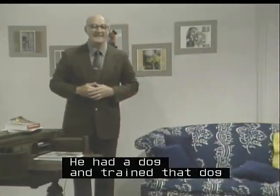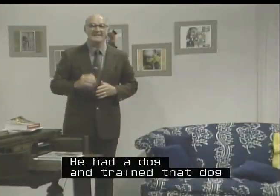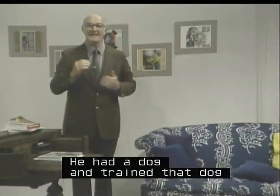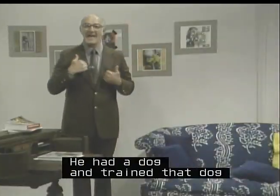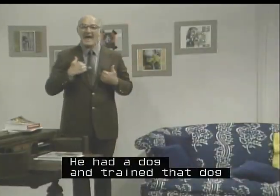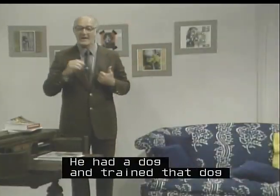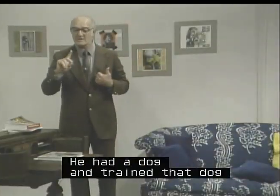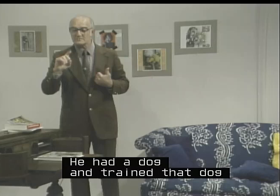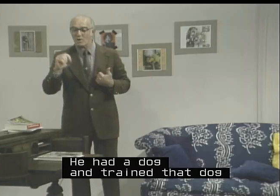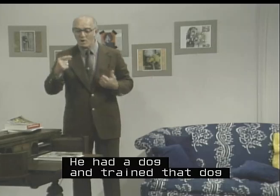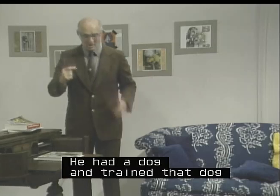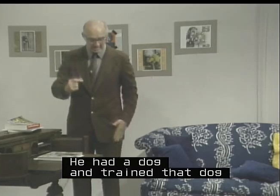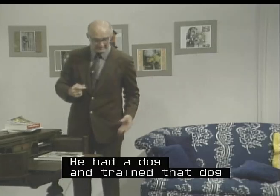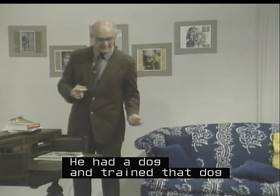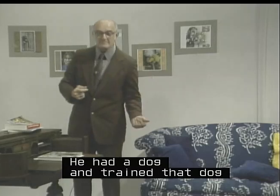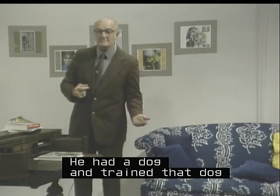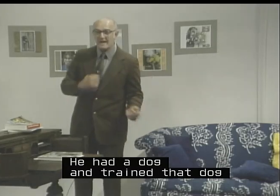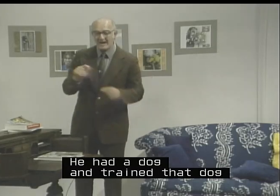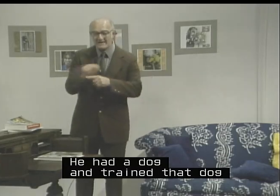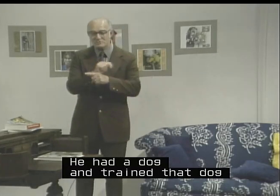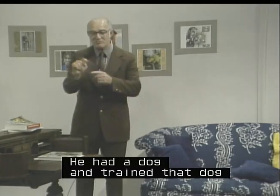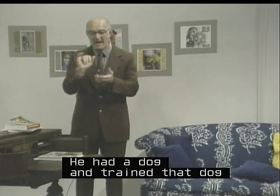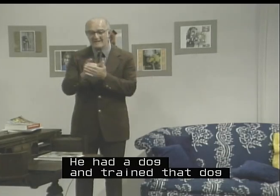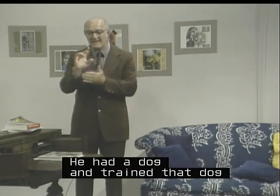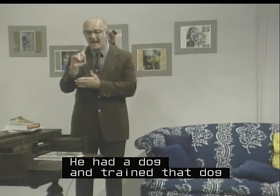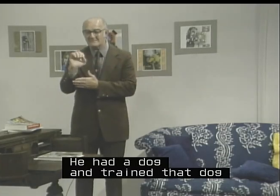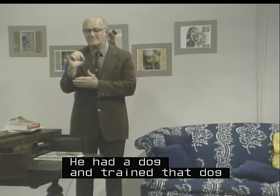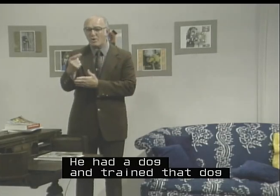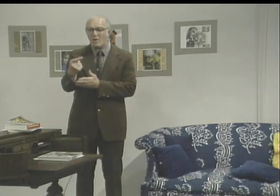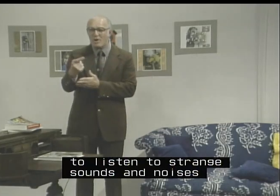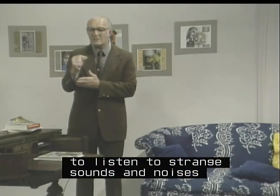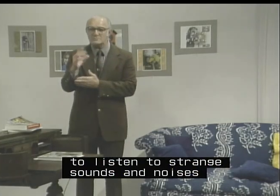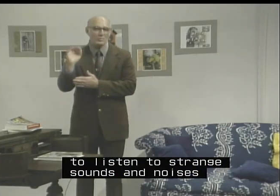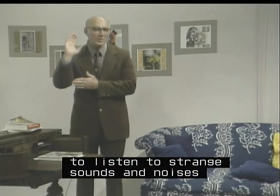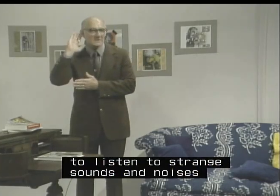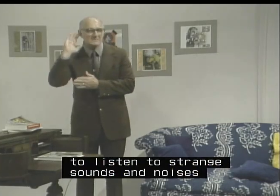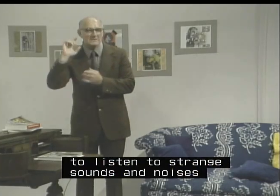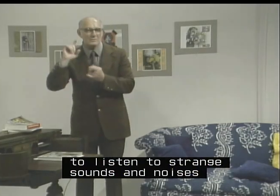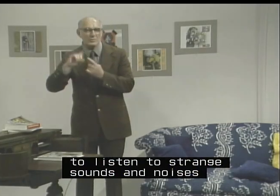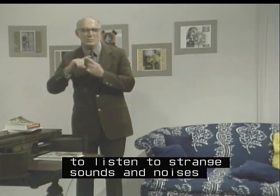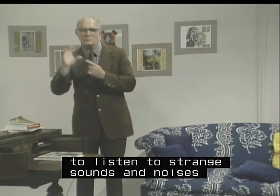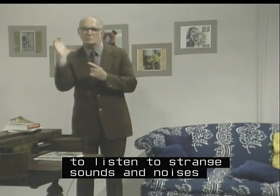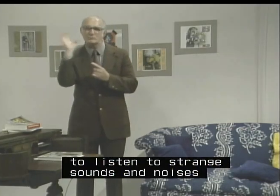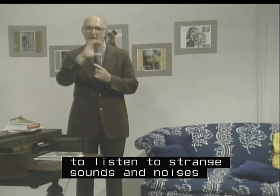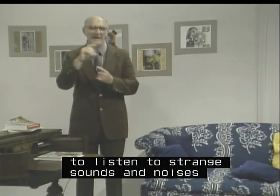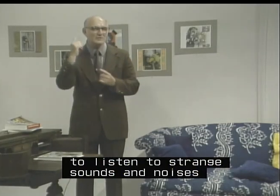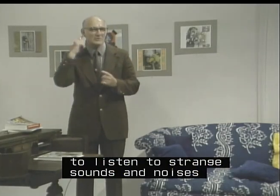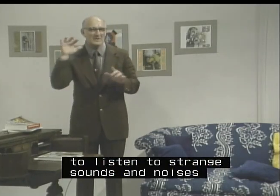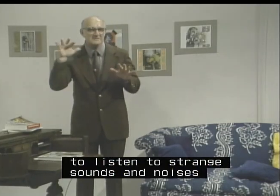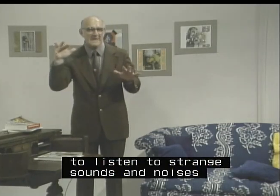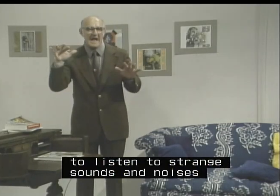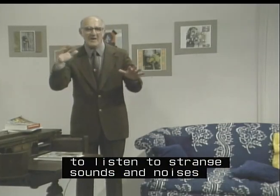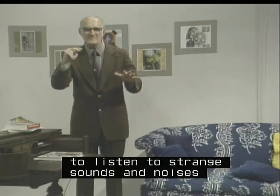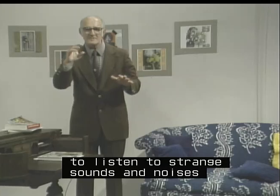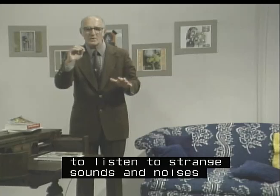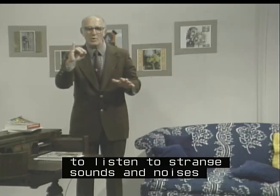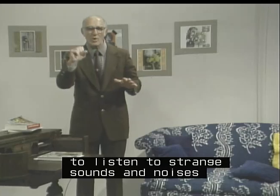He had a dog, and he trained that dog to listen to strange sounds and